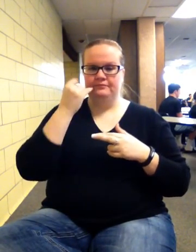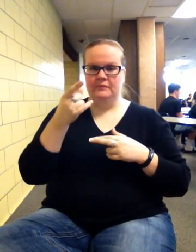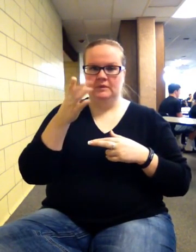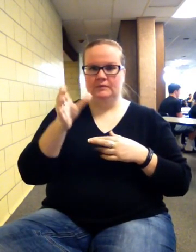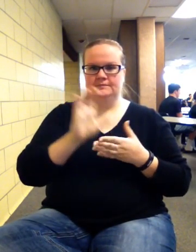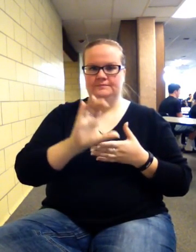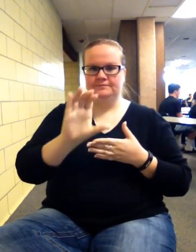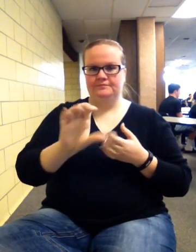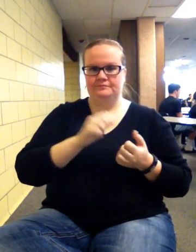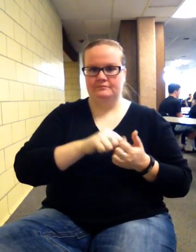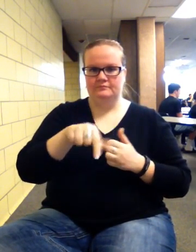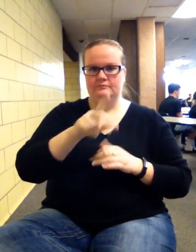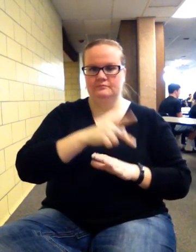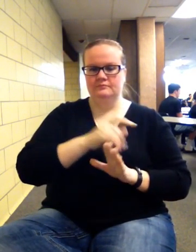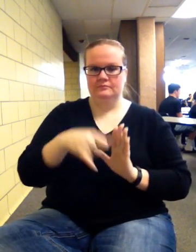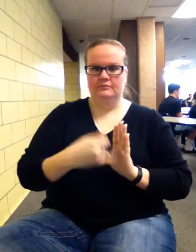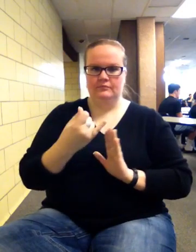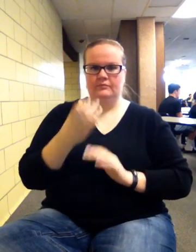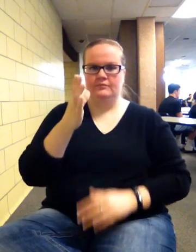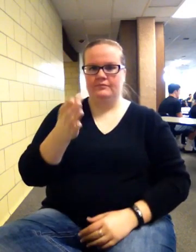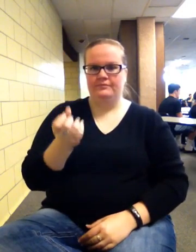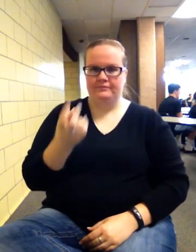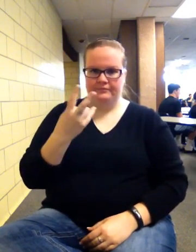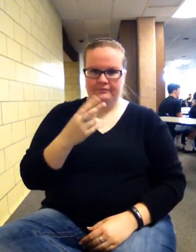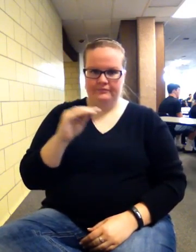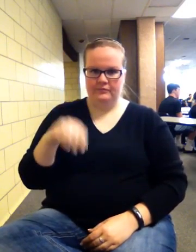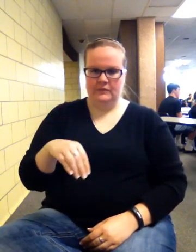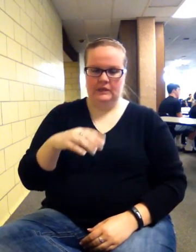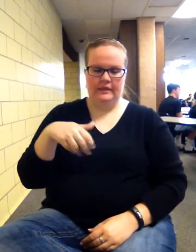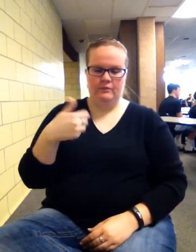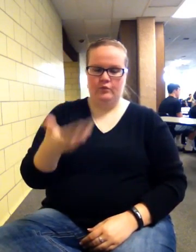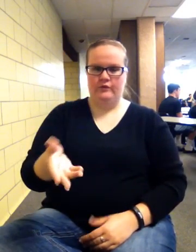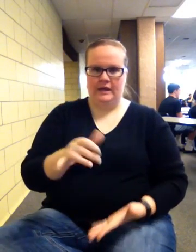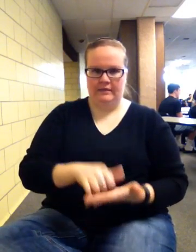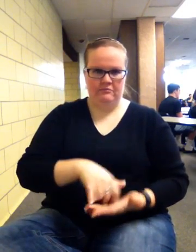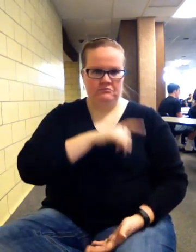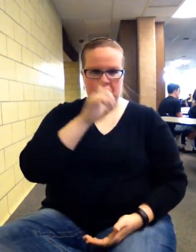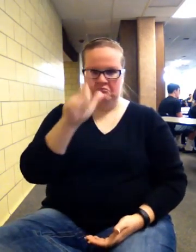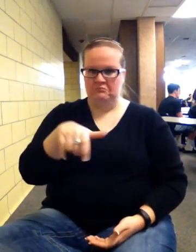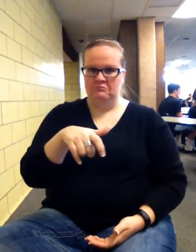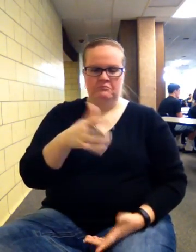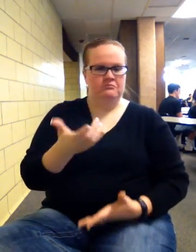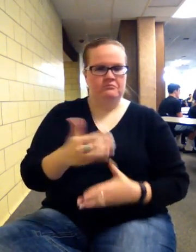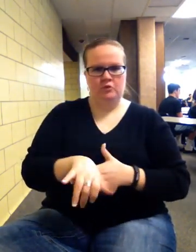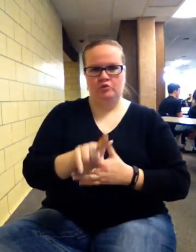invest in this project, would be 12%. So they just gave that to you. They didn't make you calculate the weighted average cost of capital.